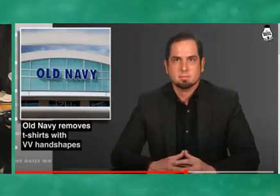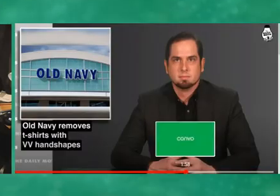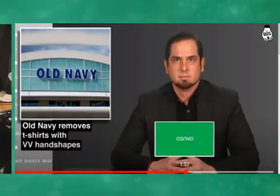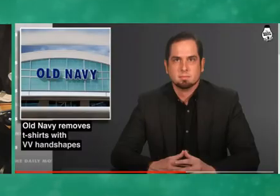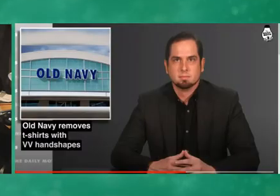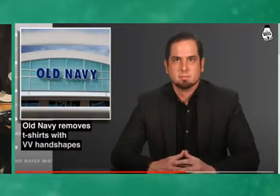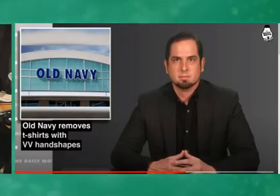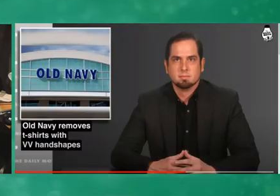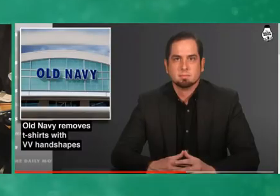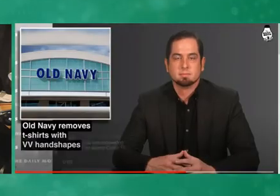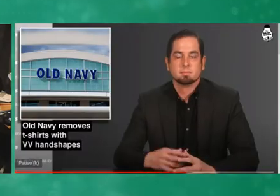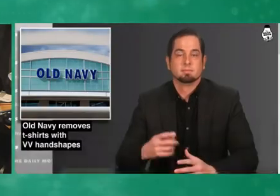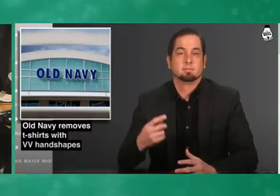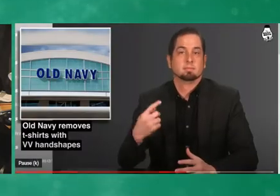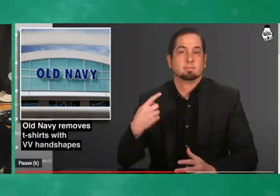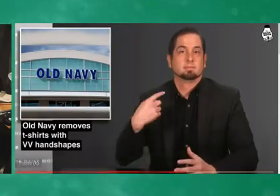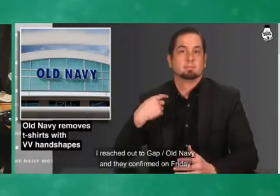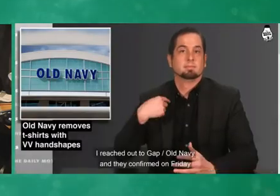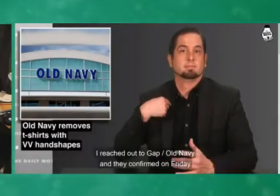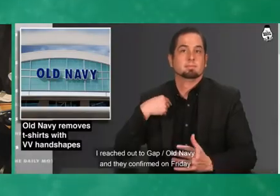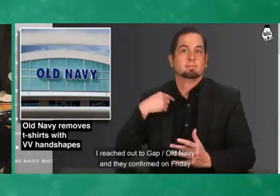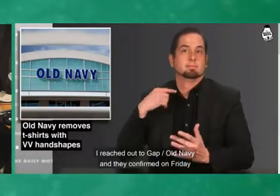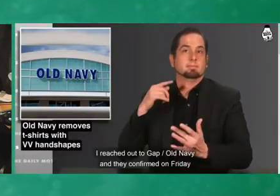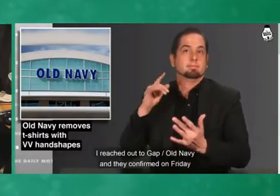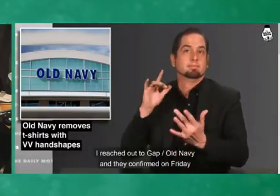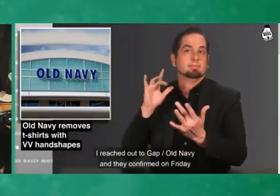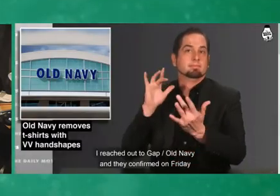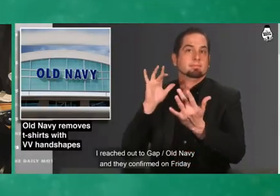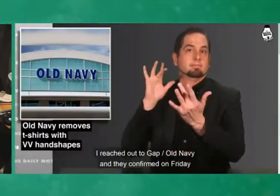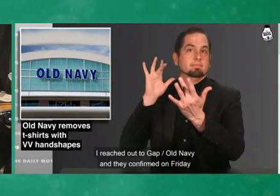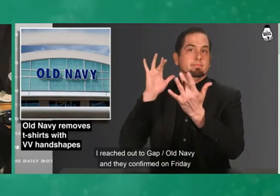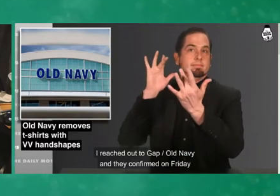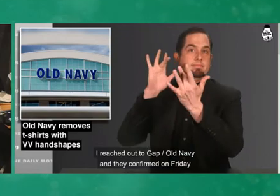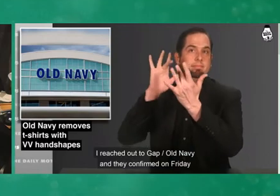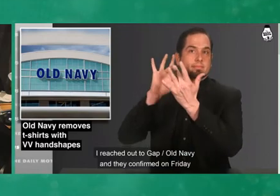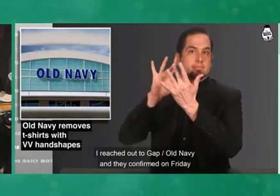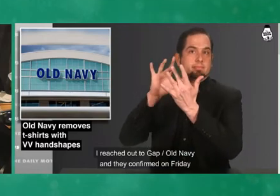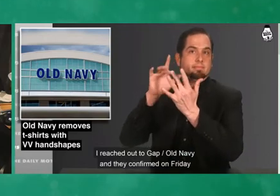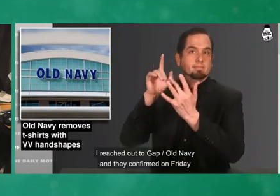into the main story. Man, what an intense stare. Anyway, I